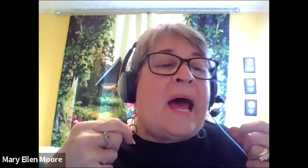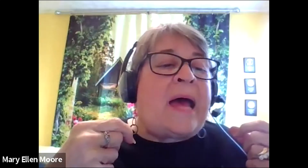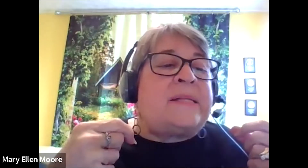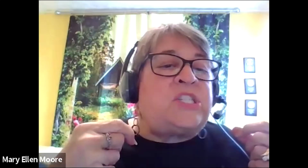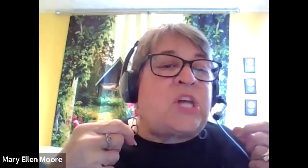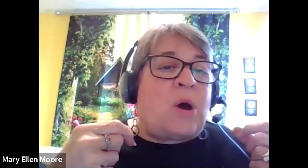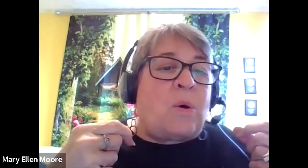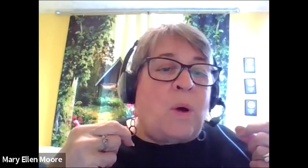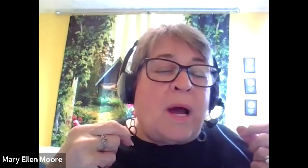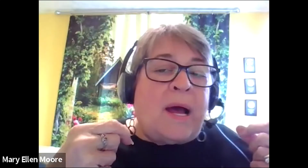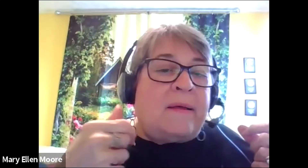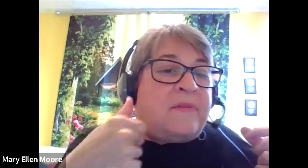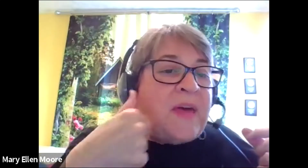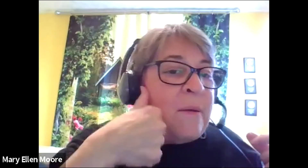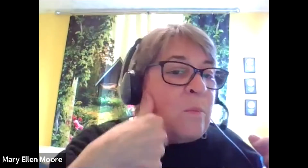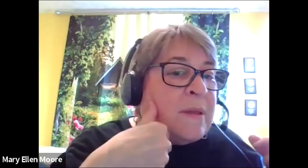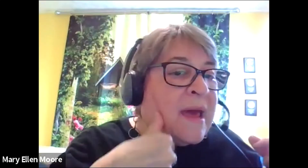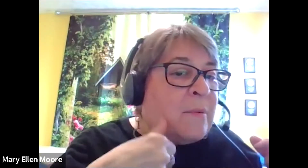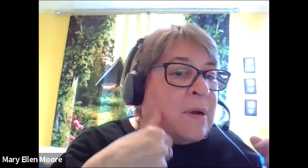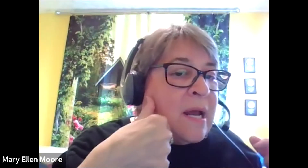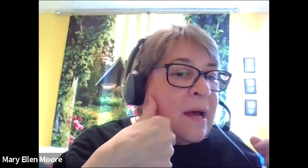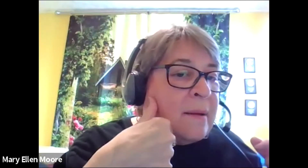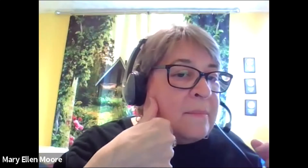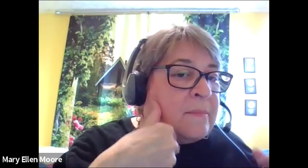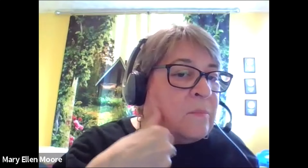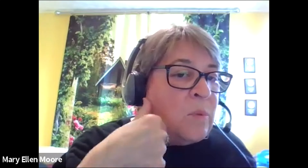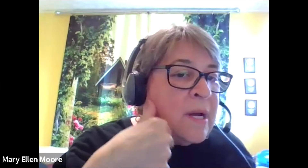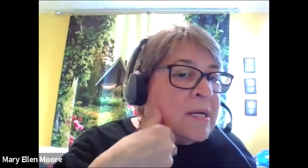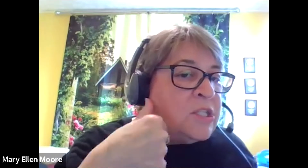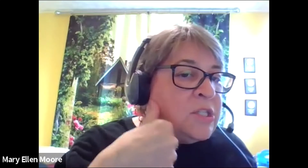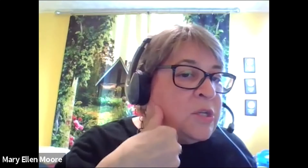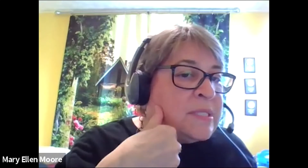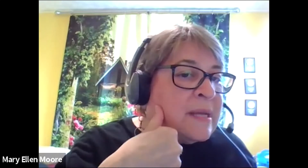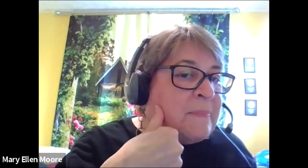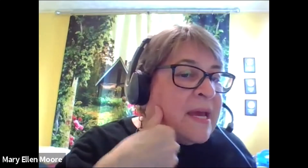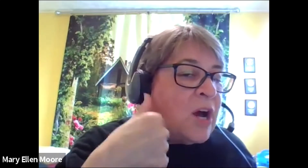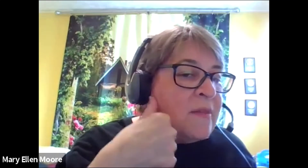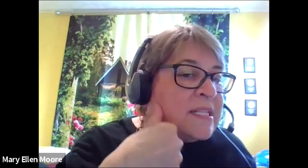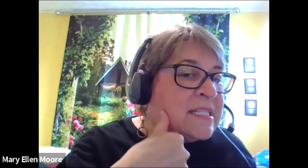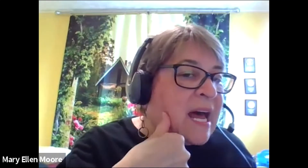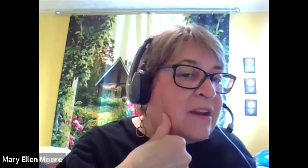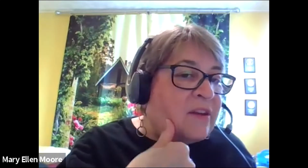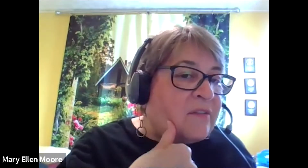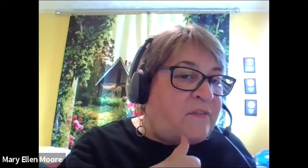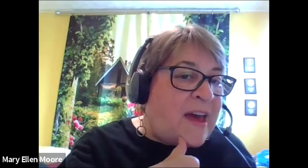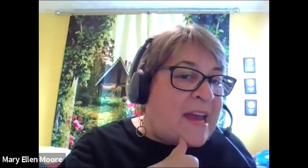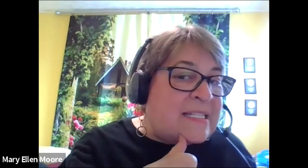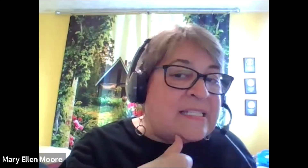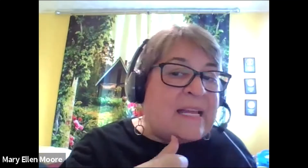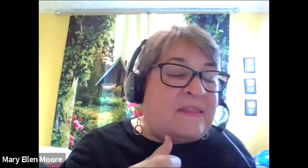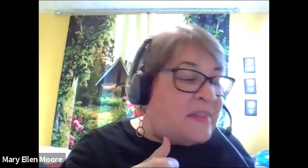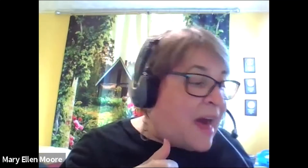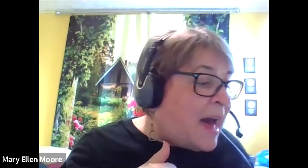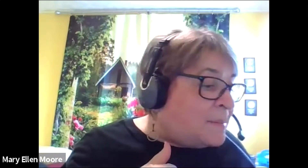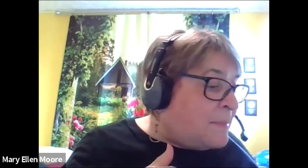and so when they would do something on the side of their face, that